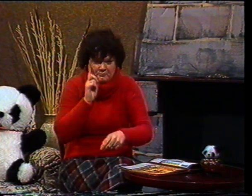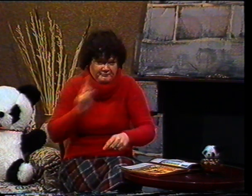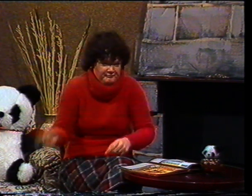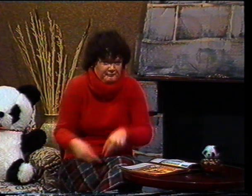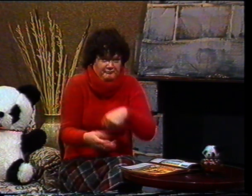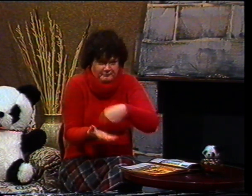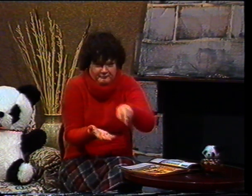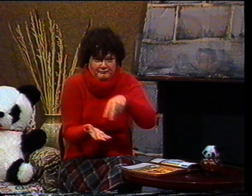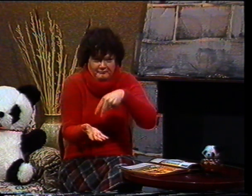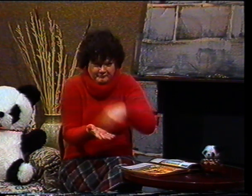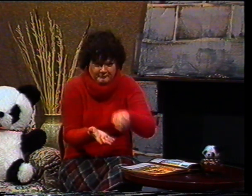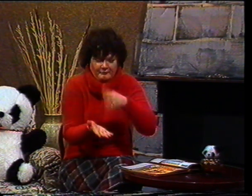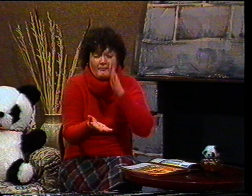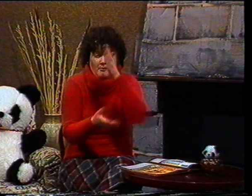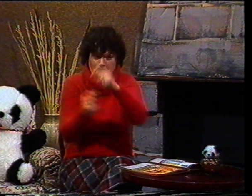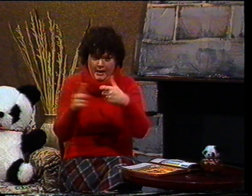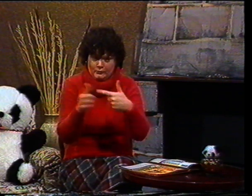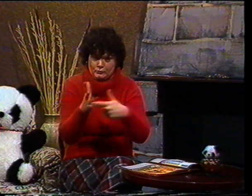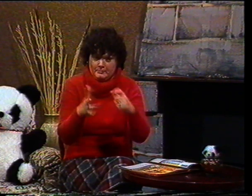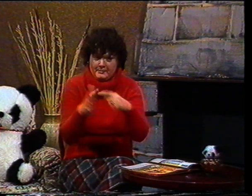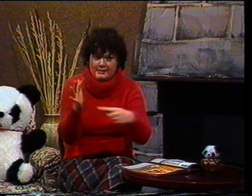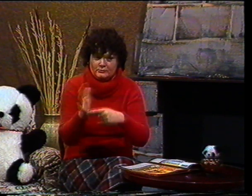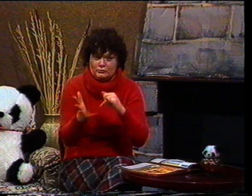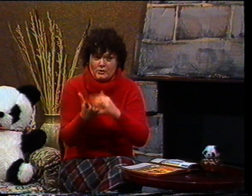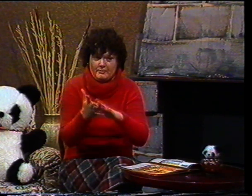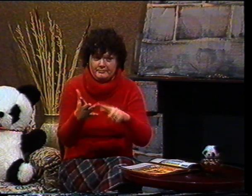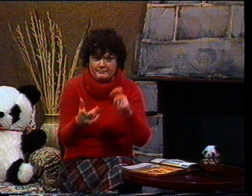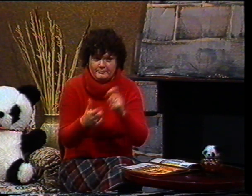go back. And they walked on in, back to the pet shop.